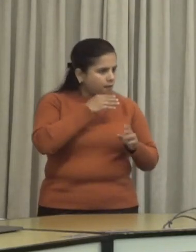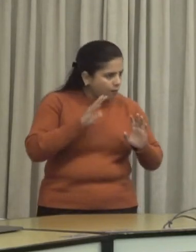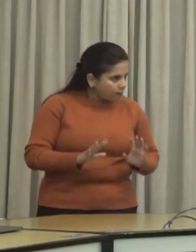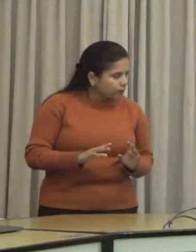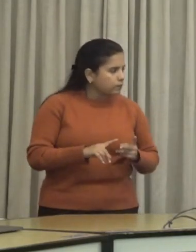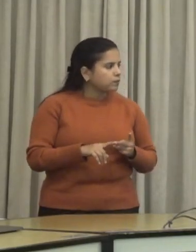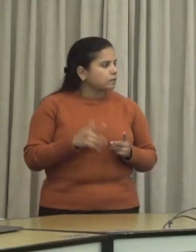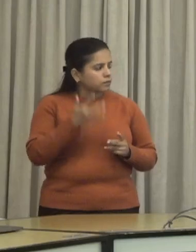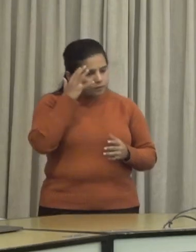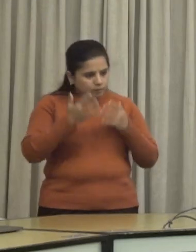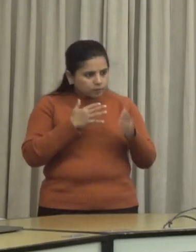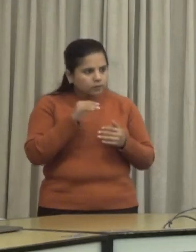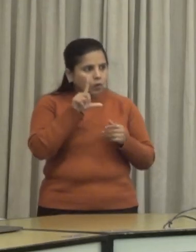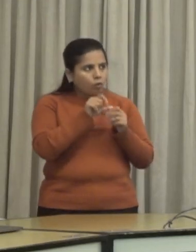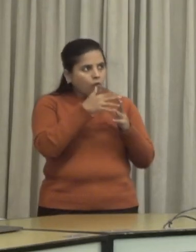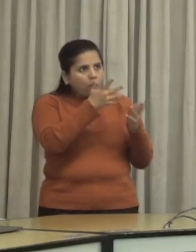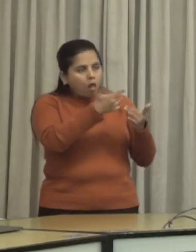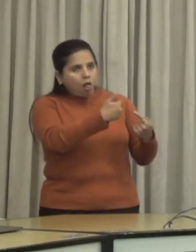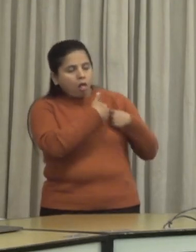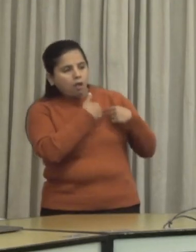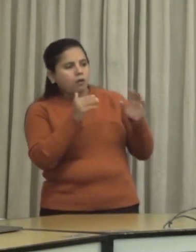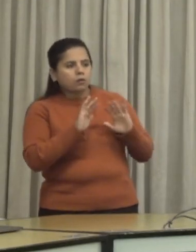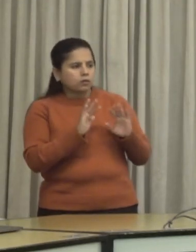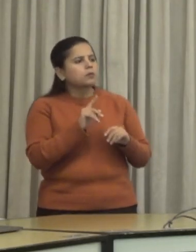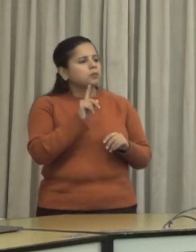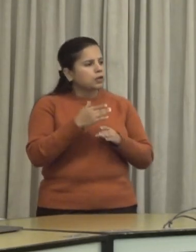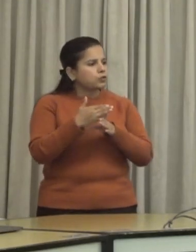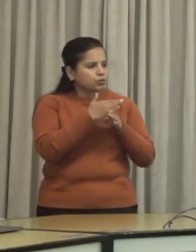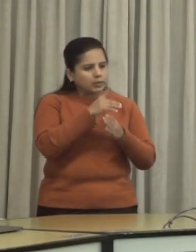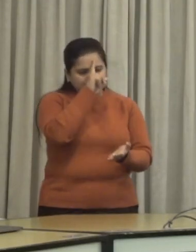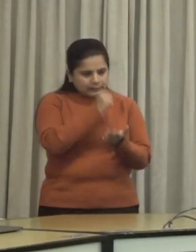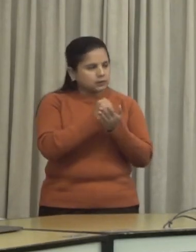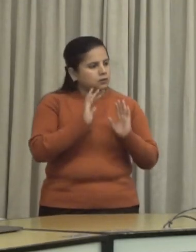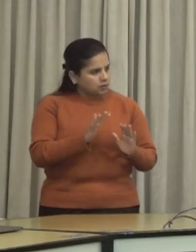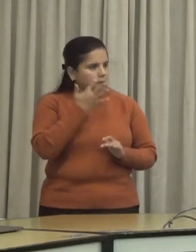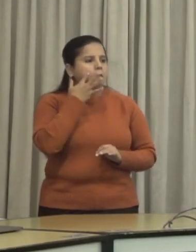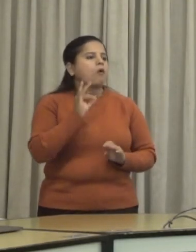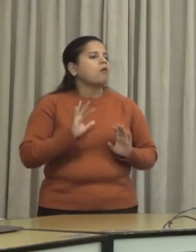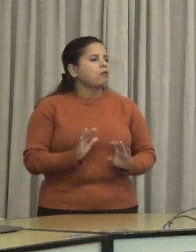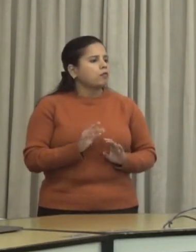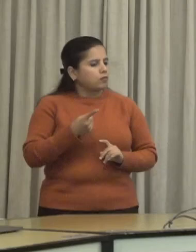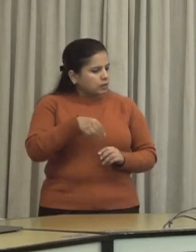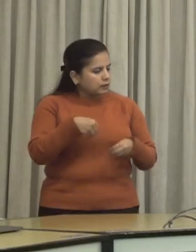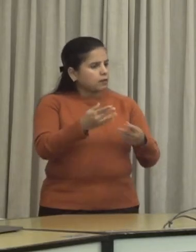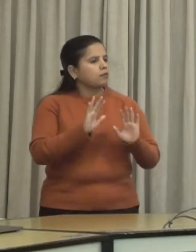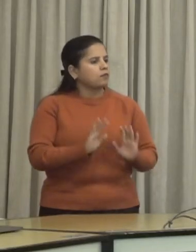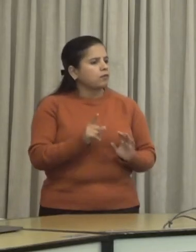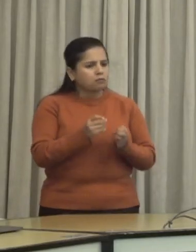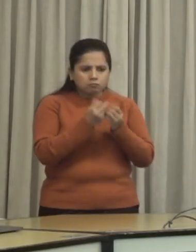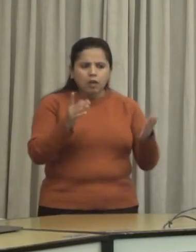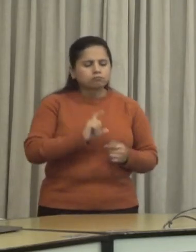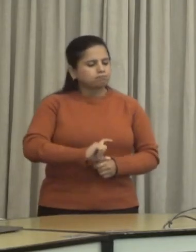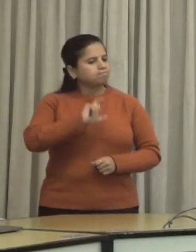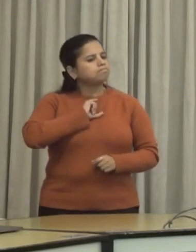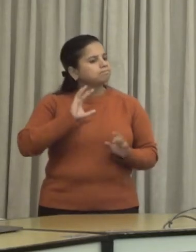who are worried about the legal aspect, but definitely shared decision making is important, and it gives a lot of